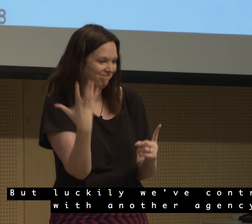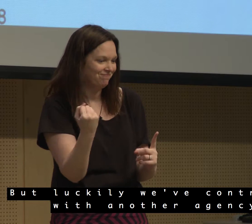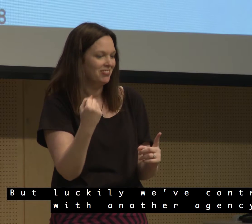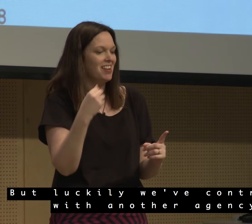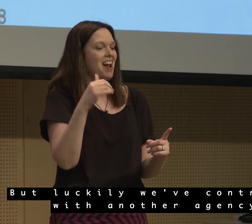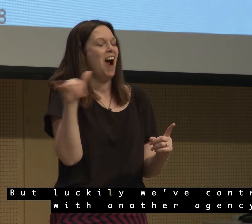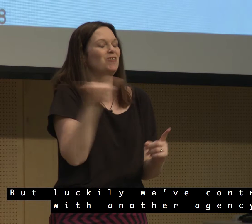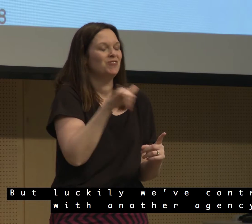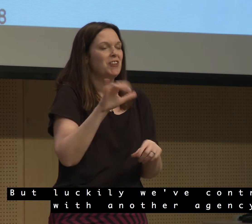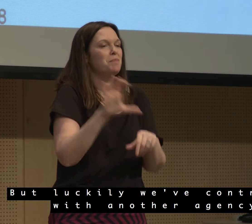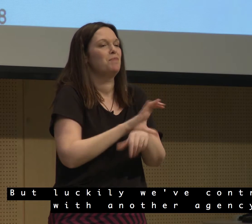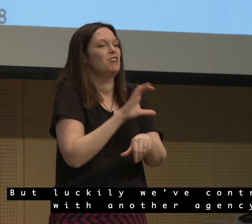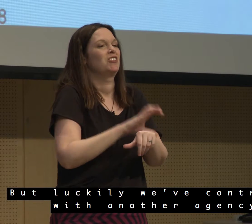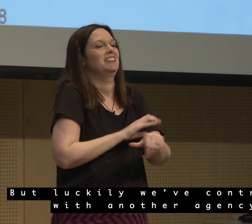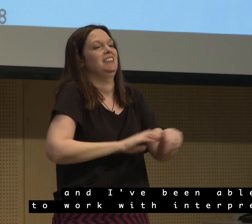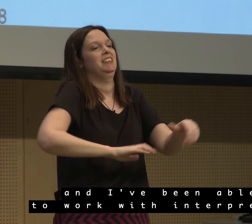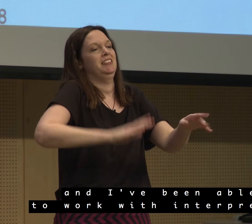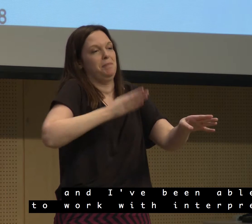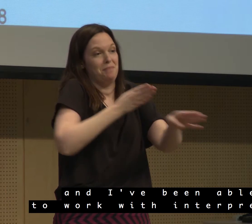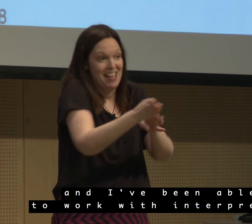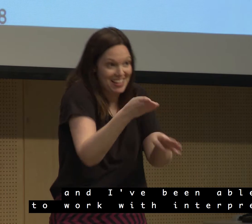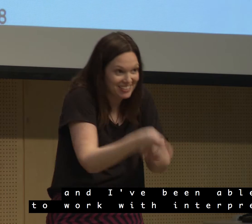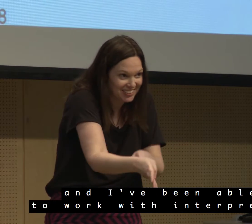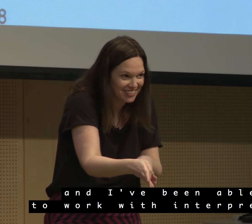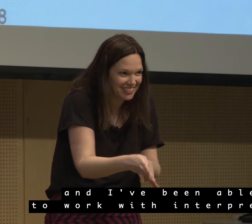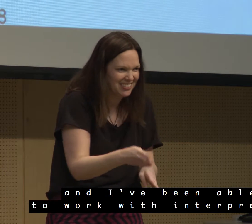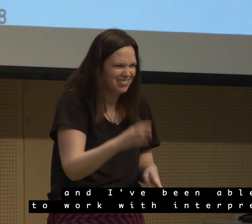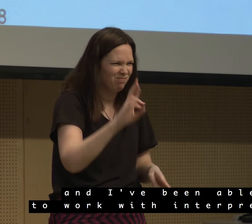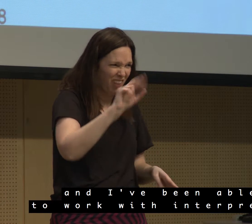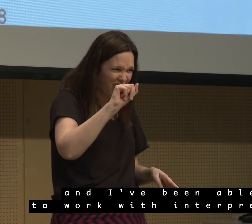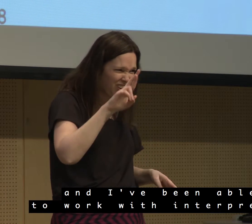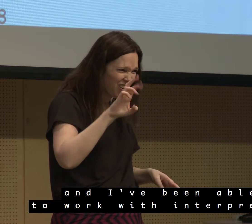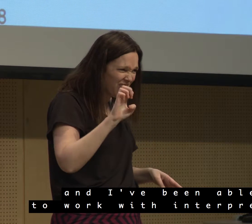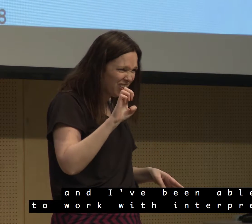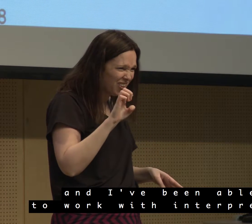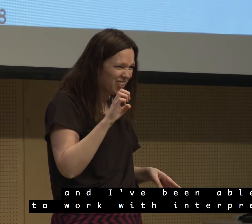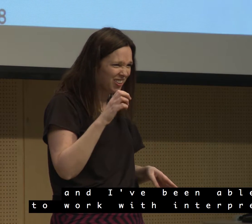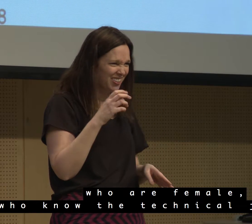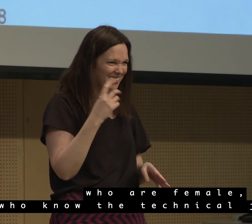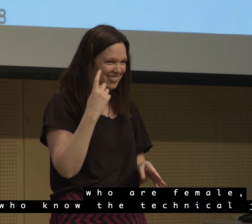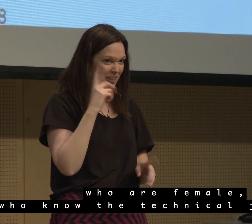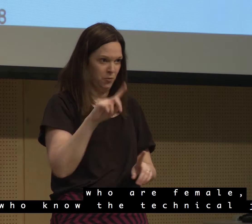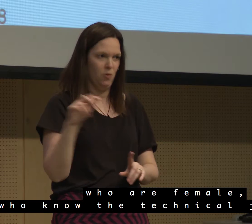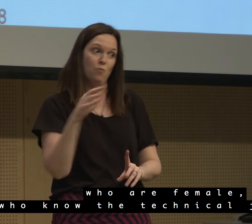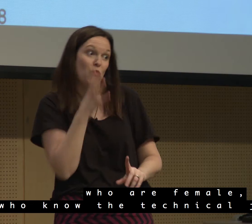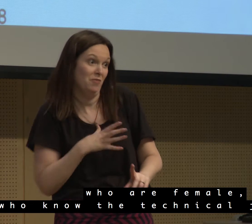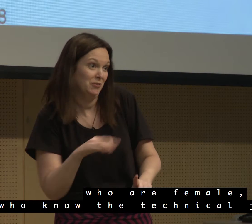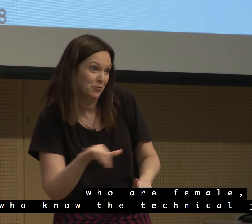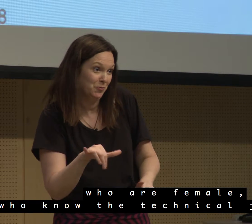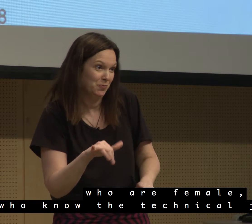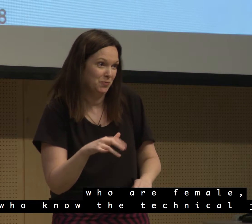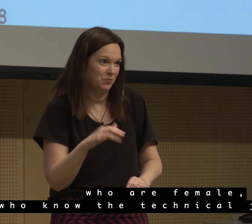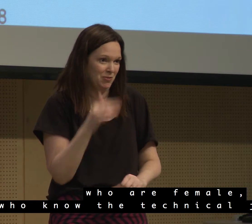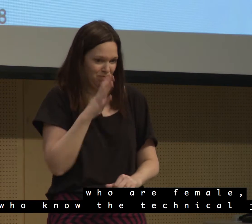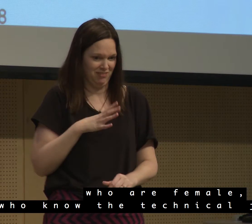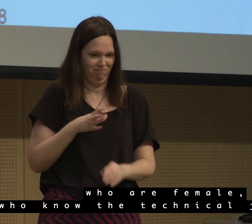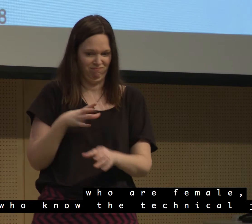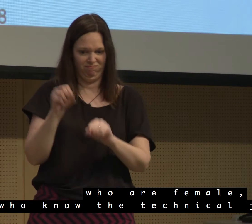with another agency, and I've been able to work with interpreters who are female, who know the